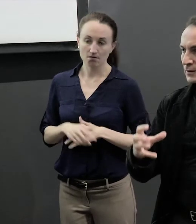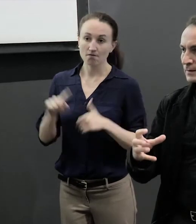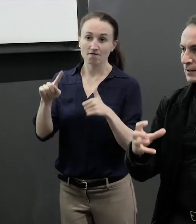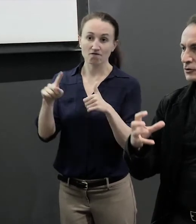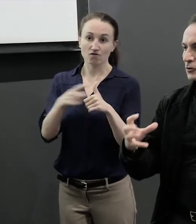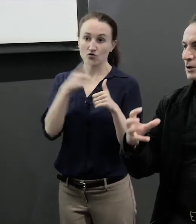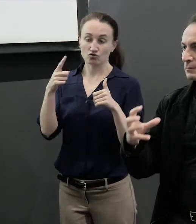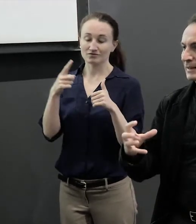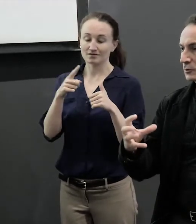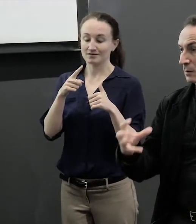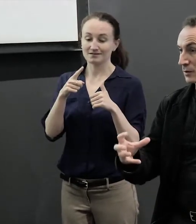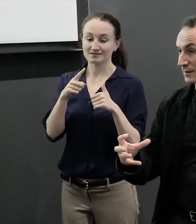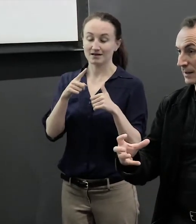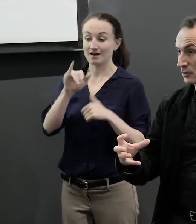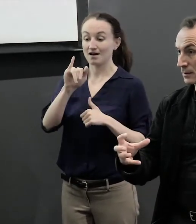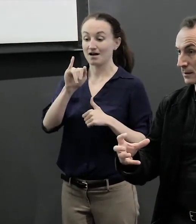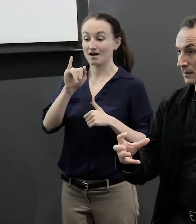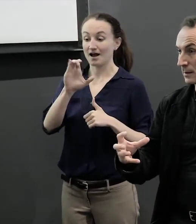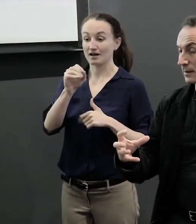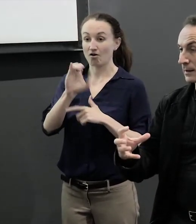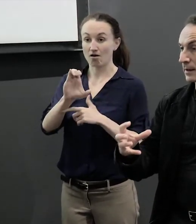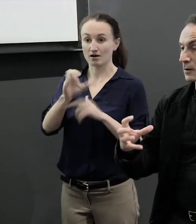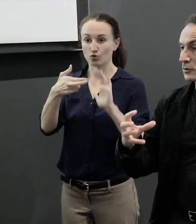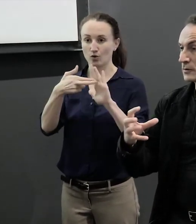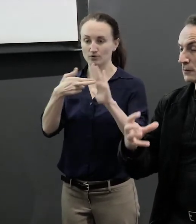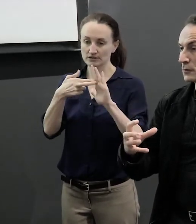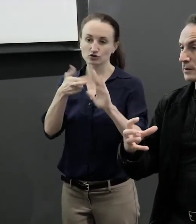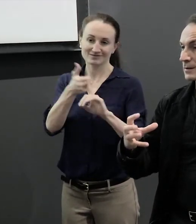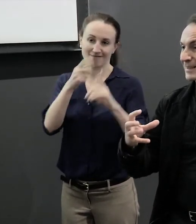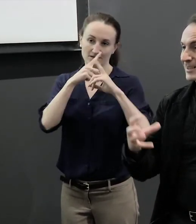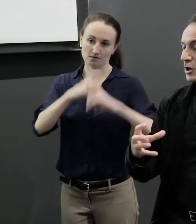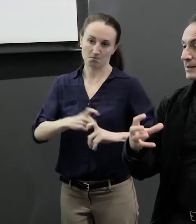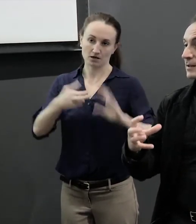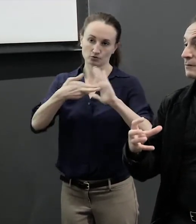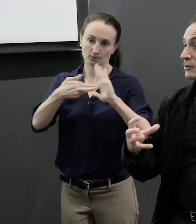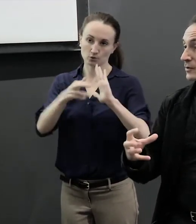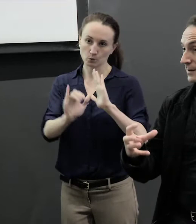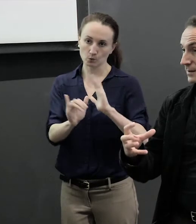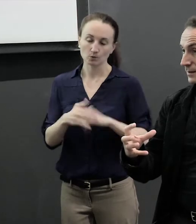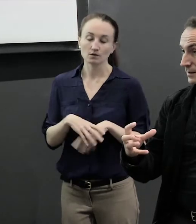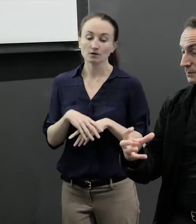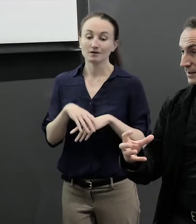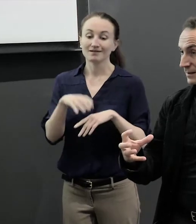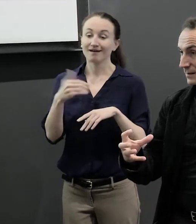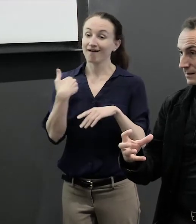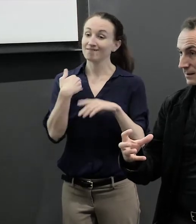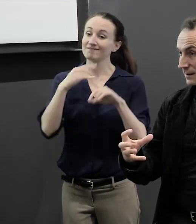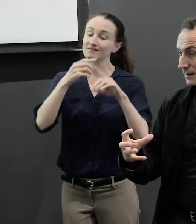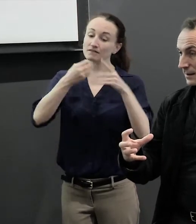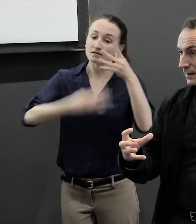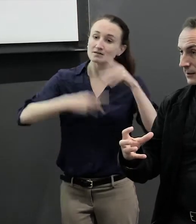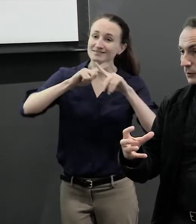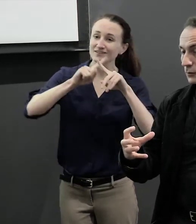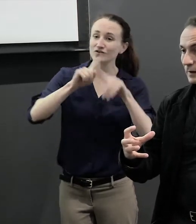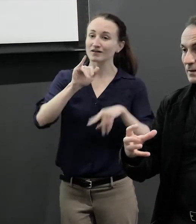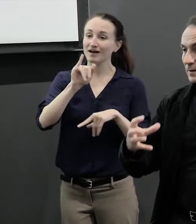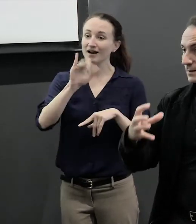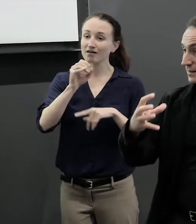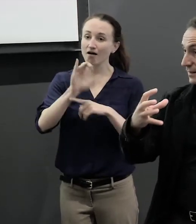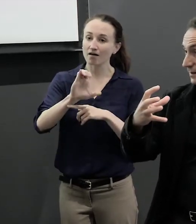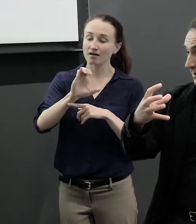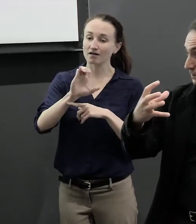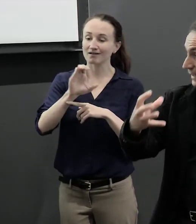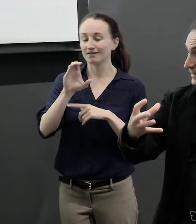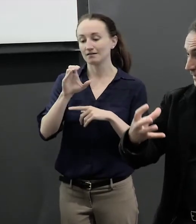iconic representation is a complex representation. There are different iconic conventions that might exist. So see